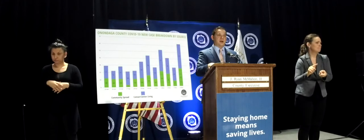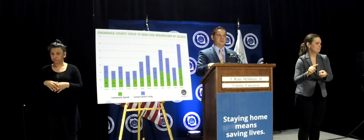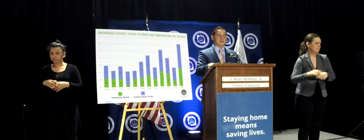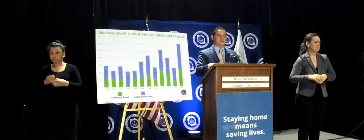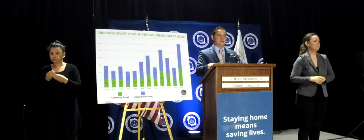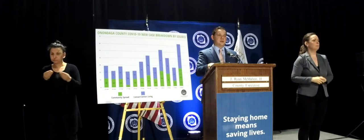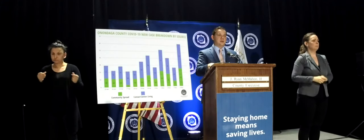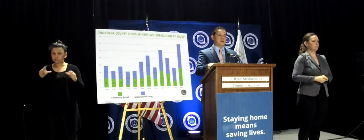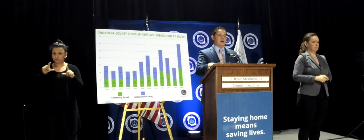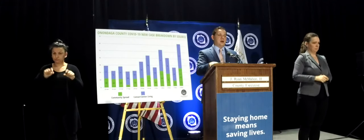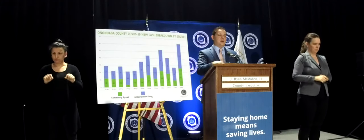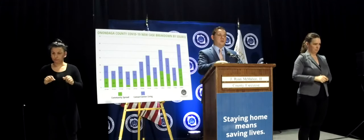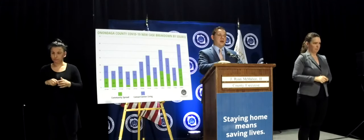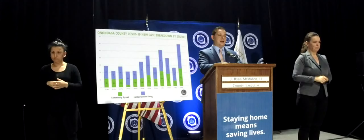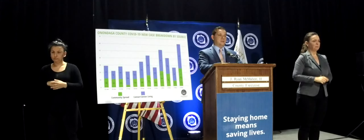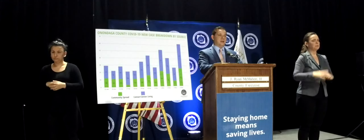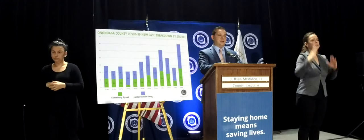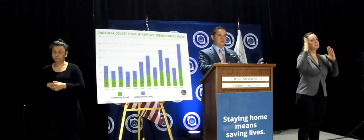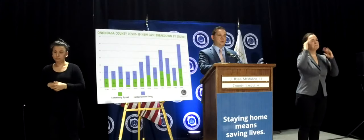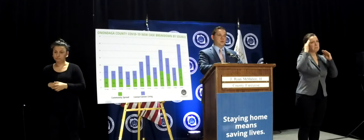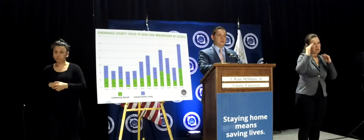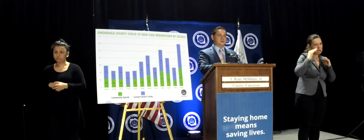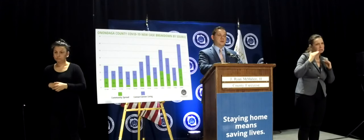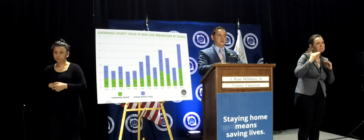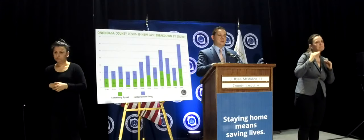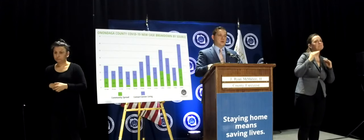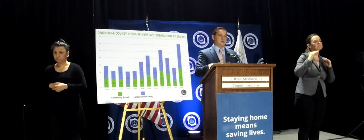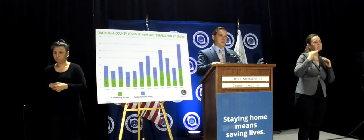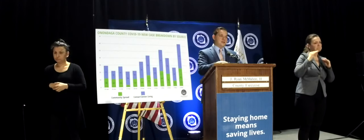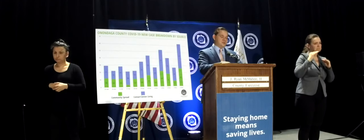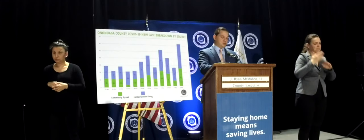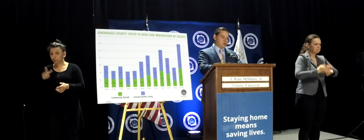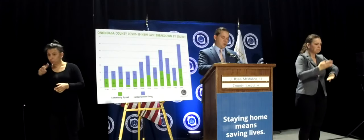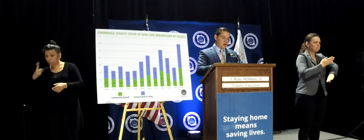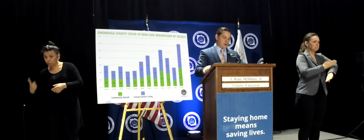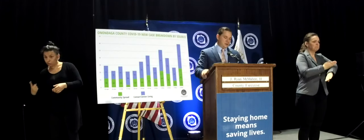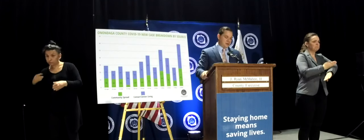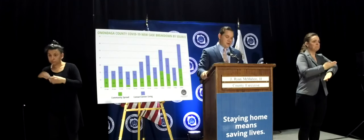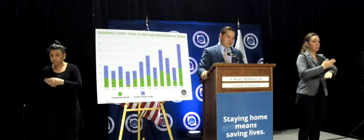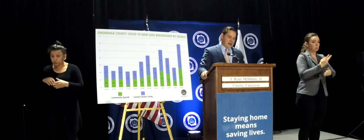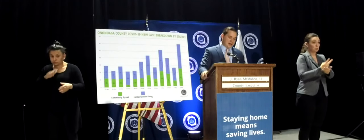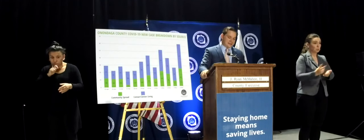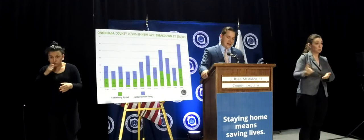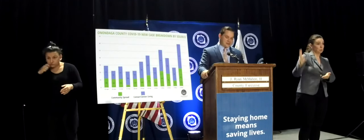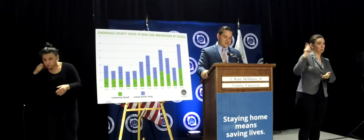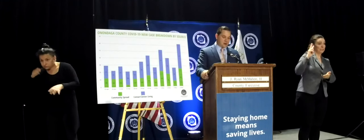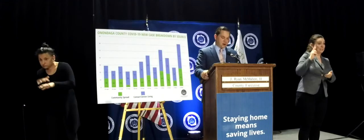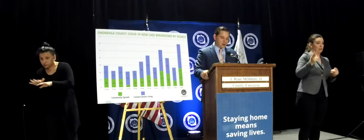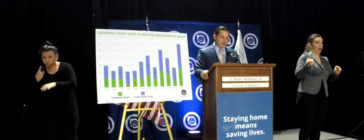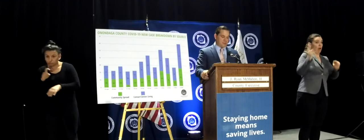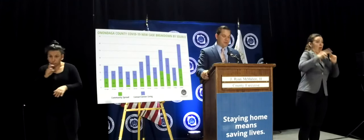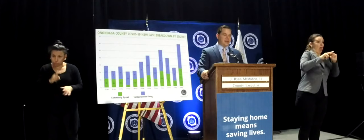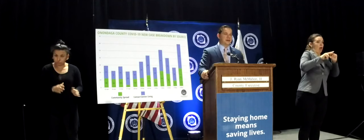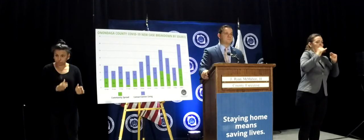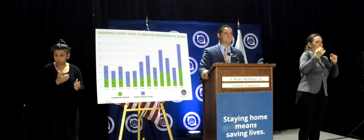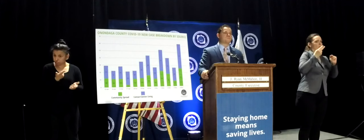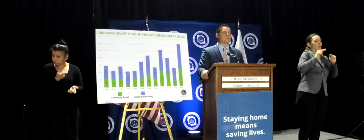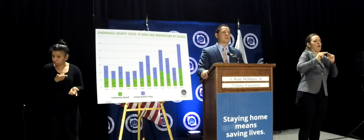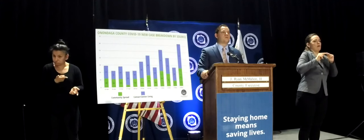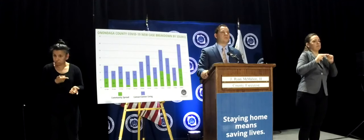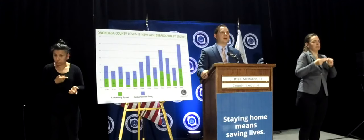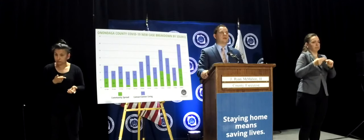of this process. We've had them the last 2 weeks. Those cases should go away. Contacts are